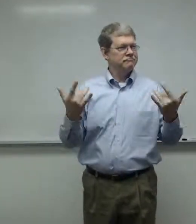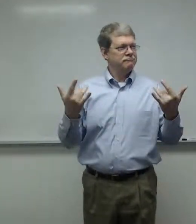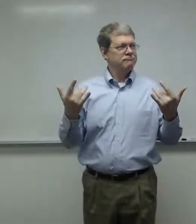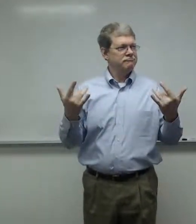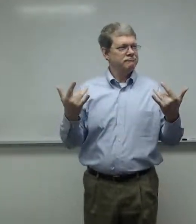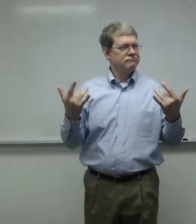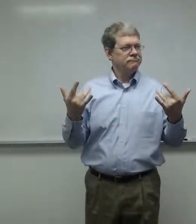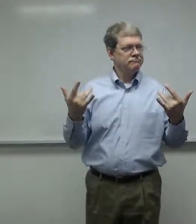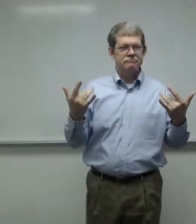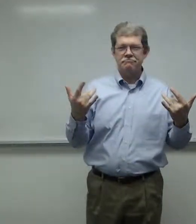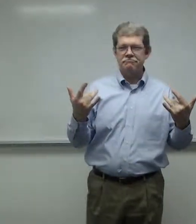Yeah.